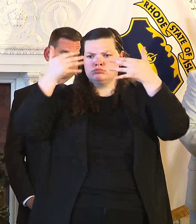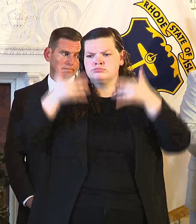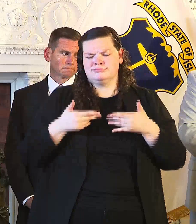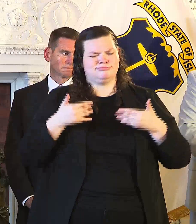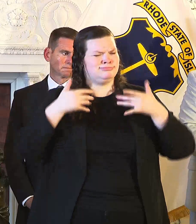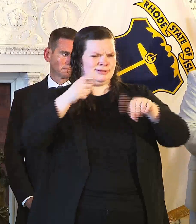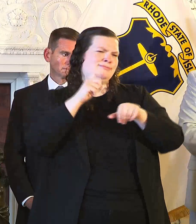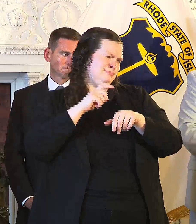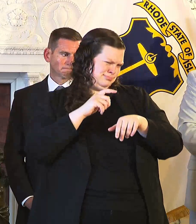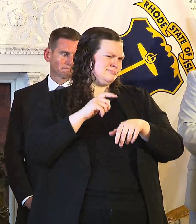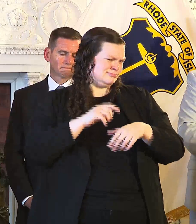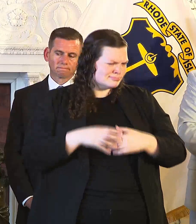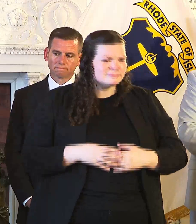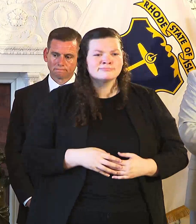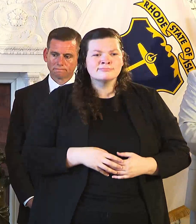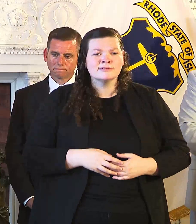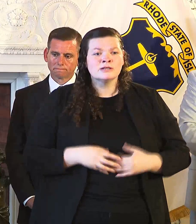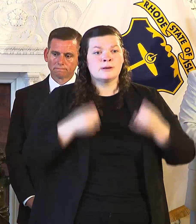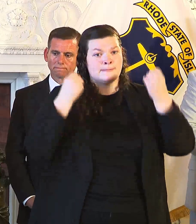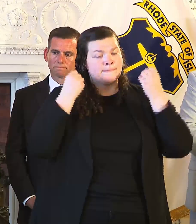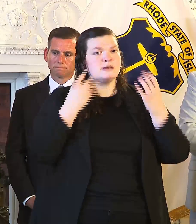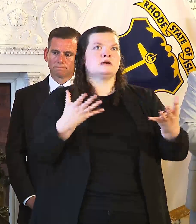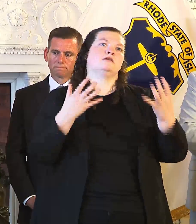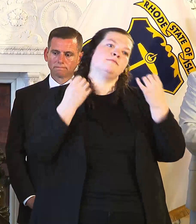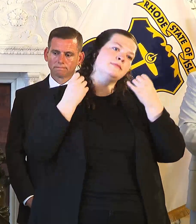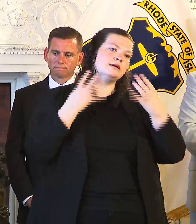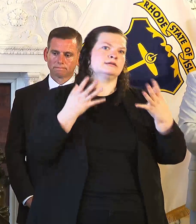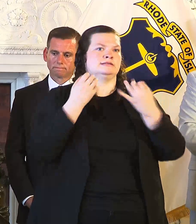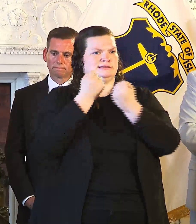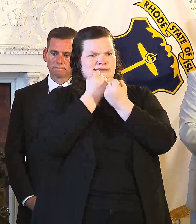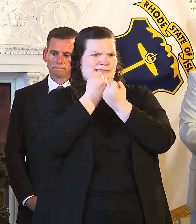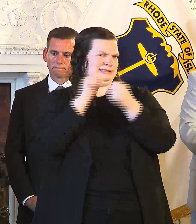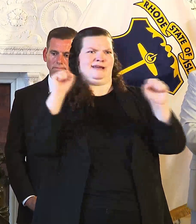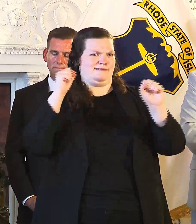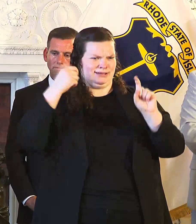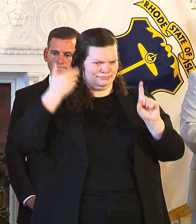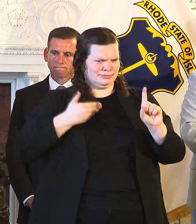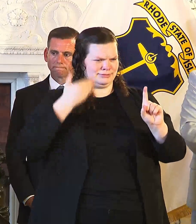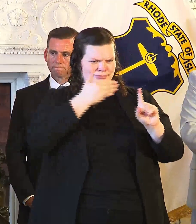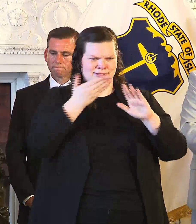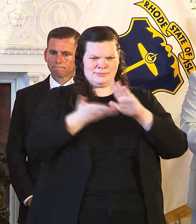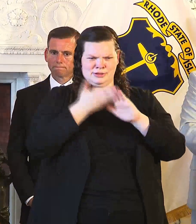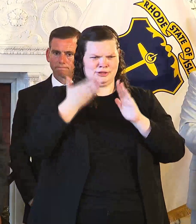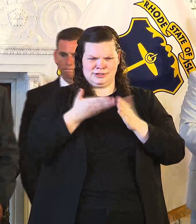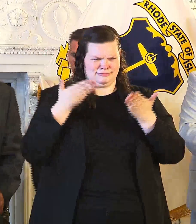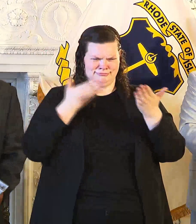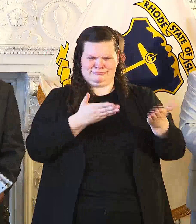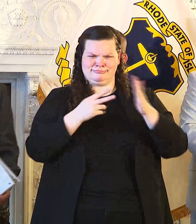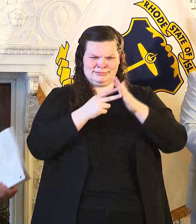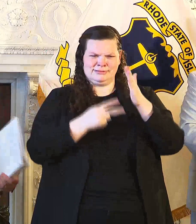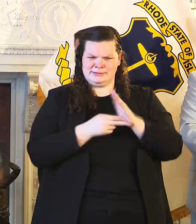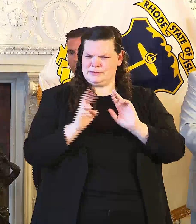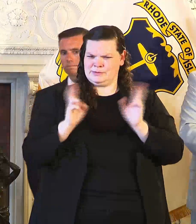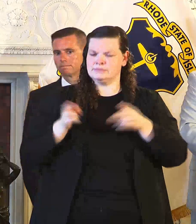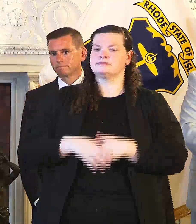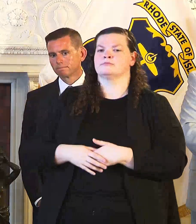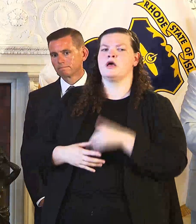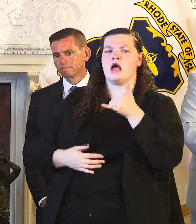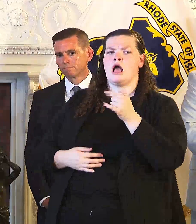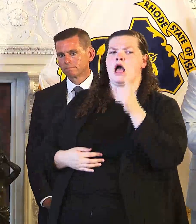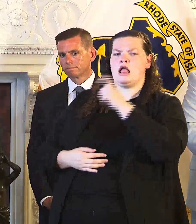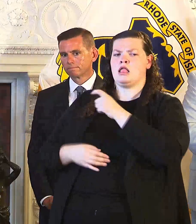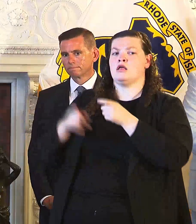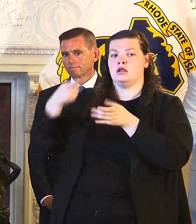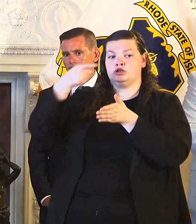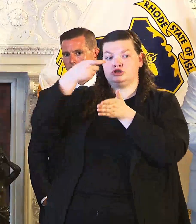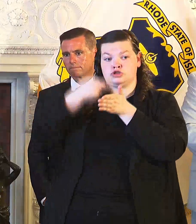high level of safety to the operation of the existing bridge. What was the cost for the other bid?